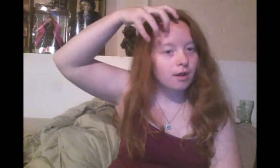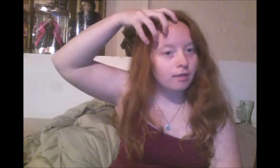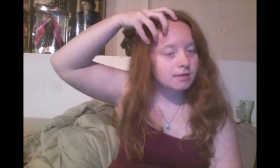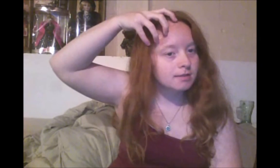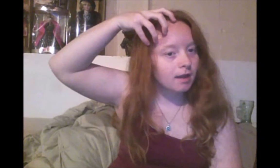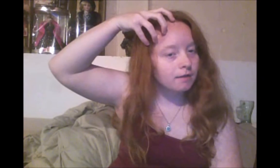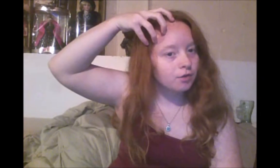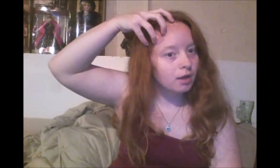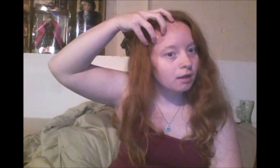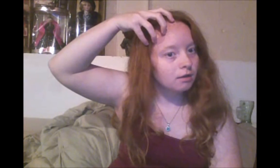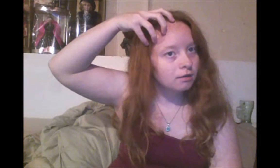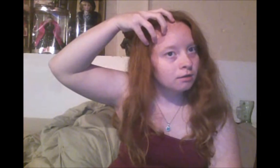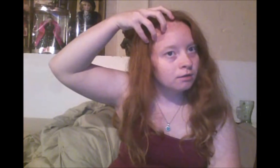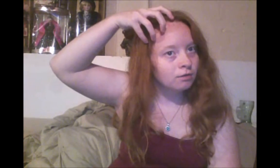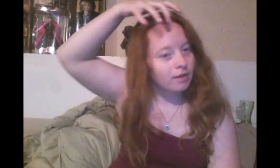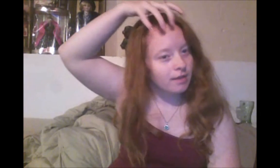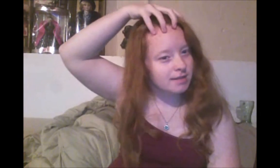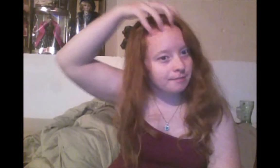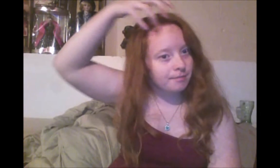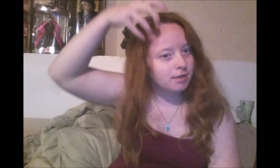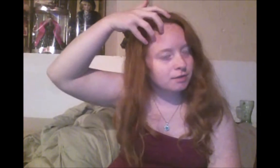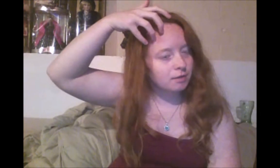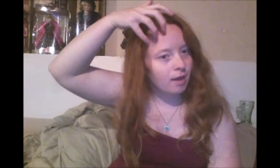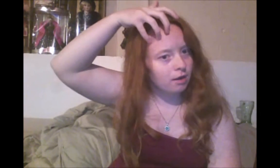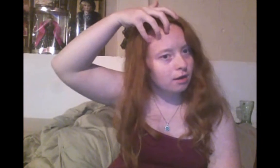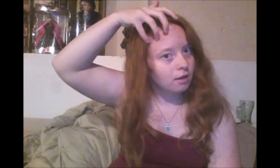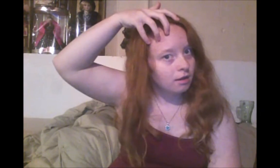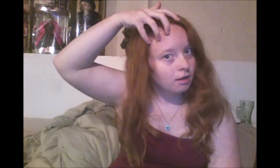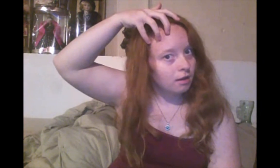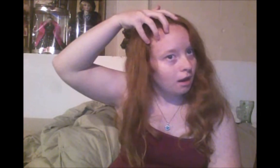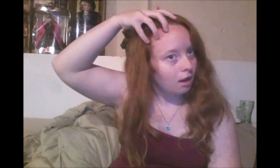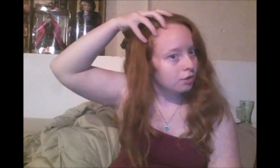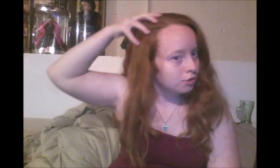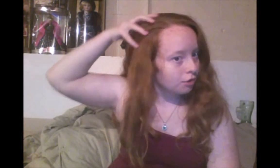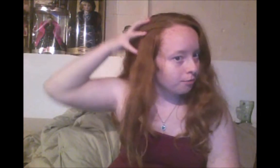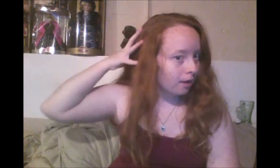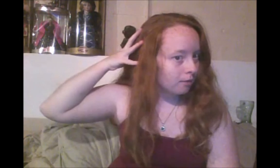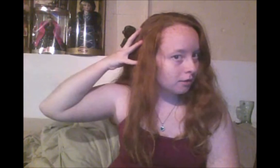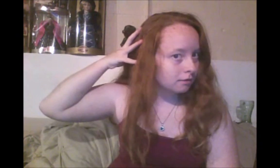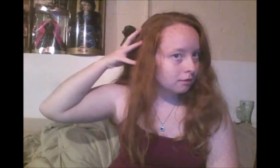the side of your head, or on the top, it doesn't really matter, and stroke backwards.